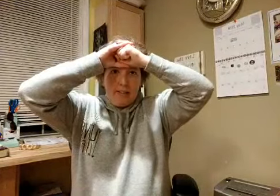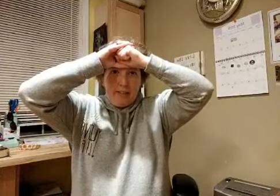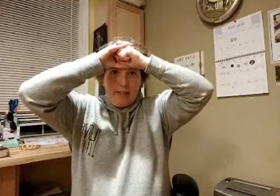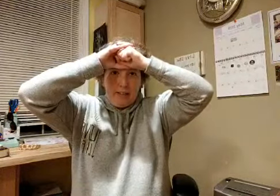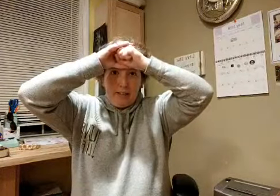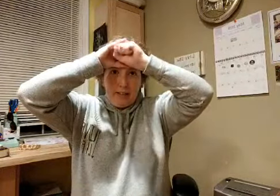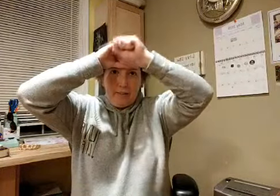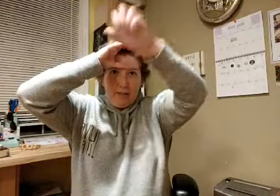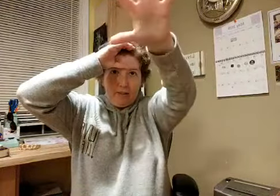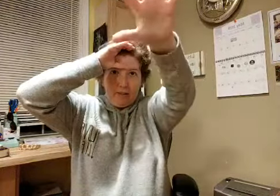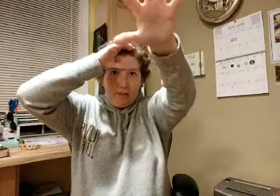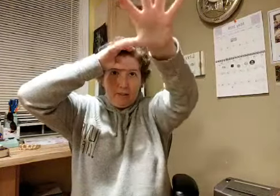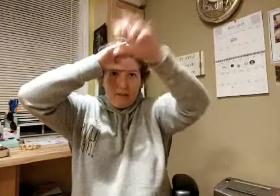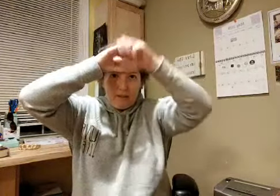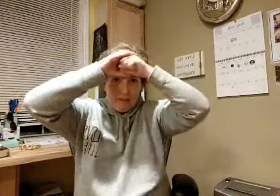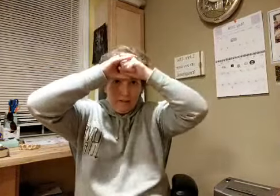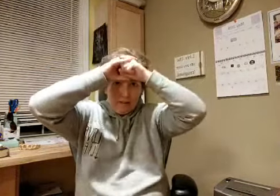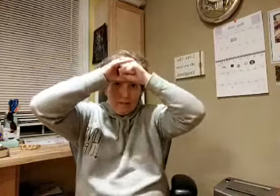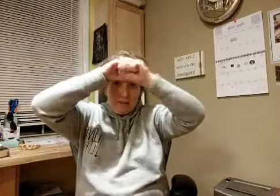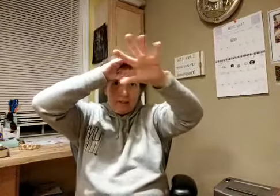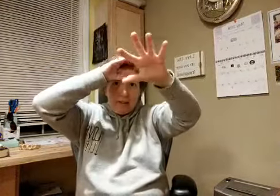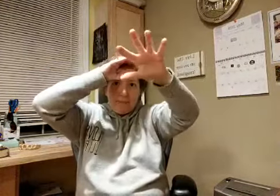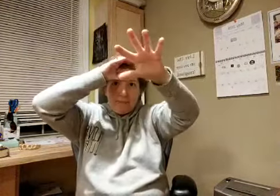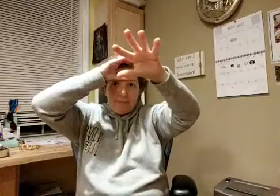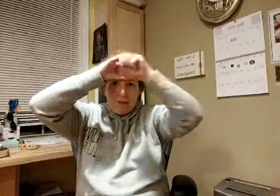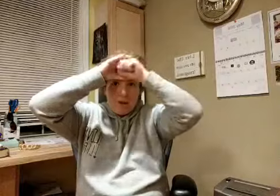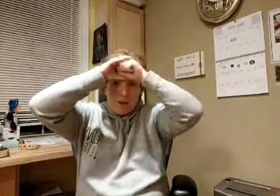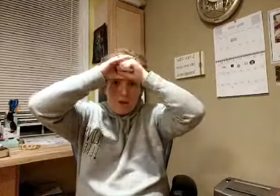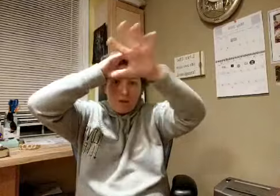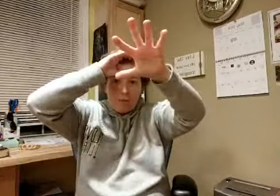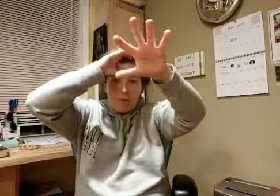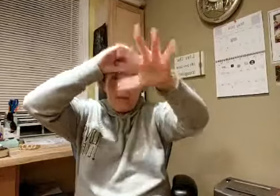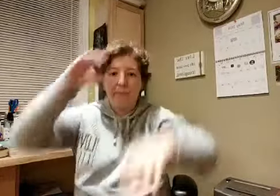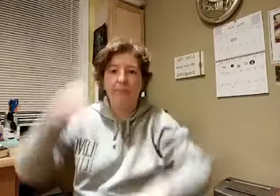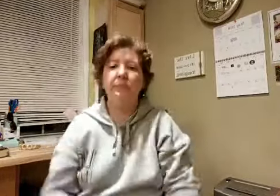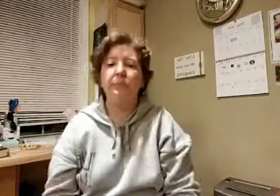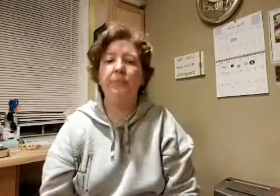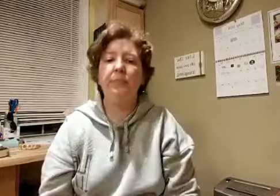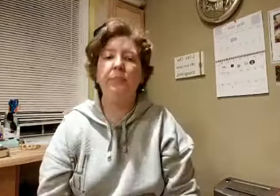C and then comes out like that. Aquaman.